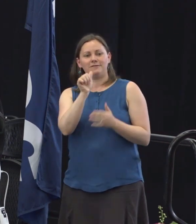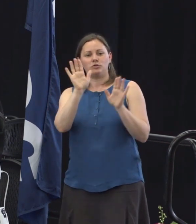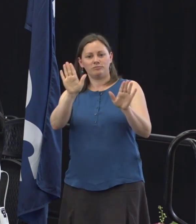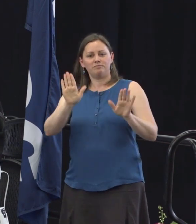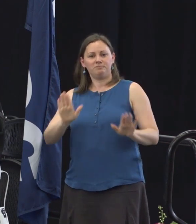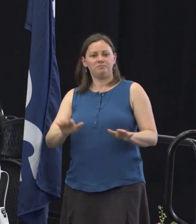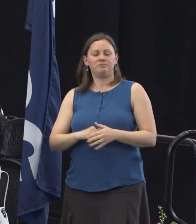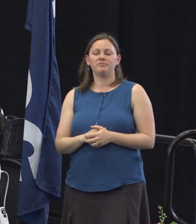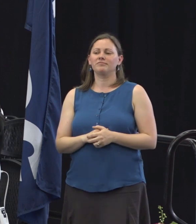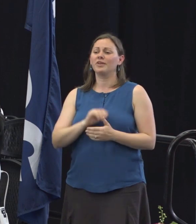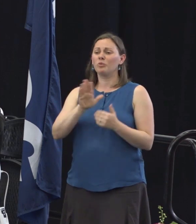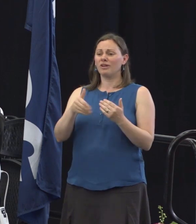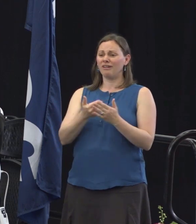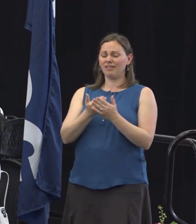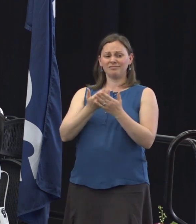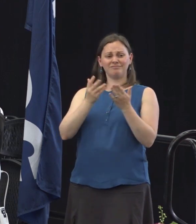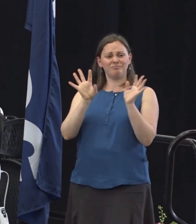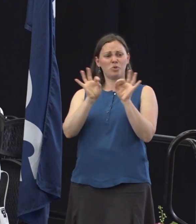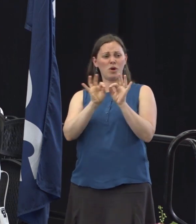and we all deserve to know that.